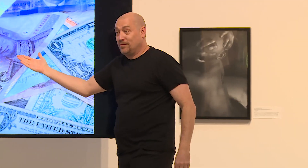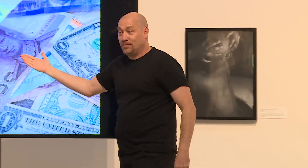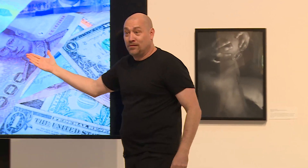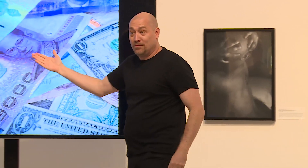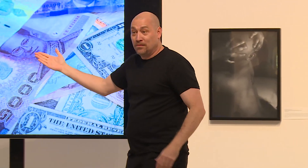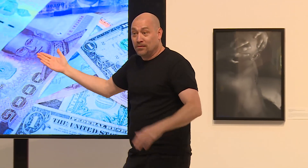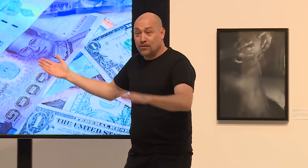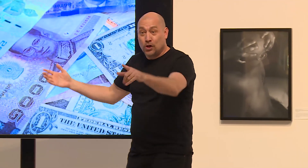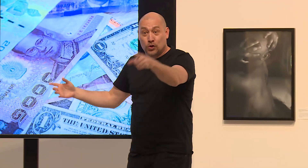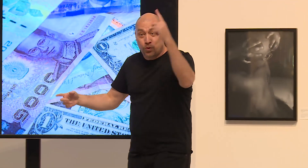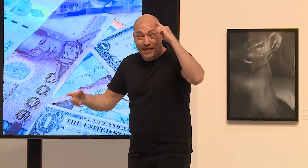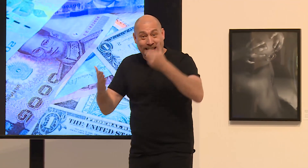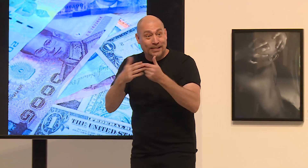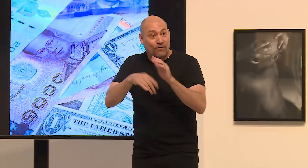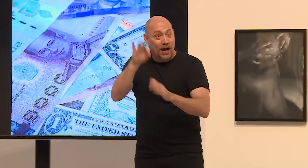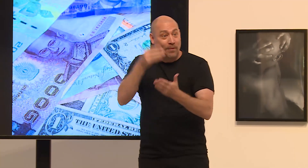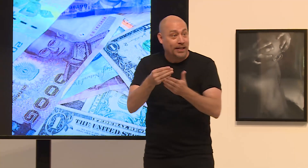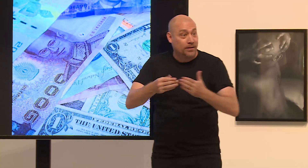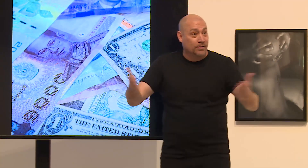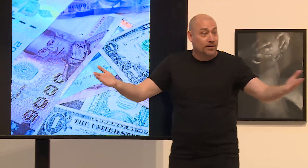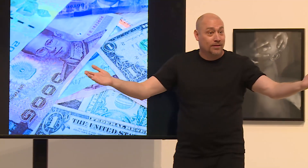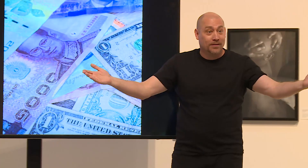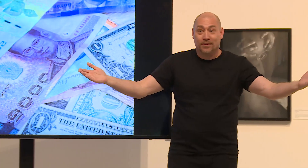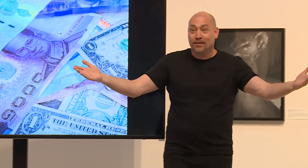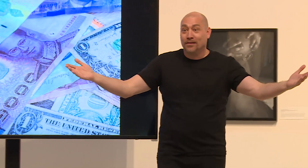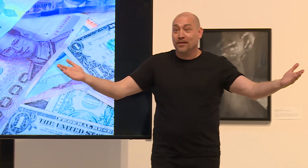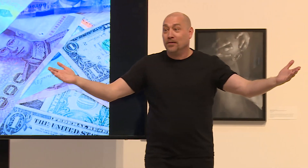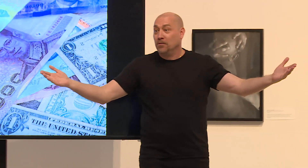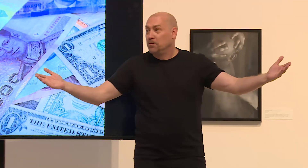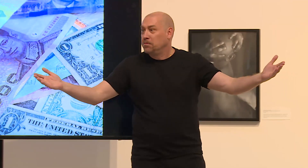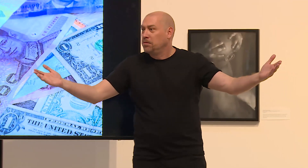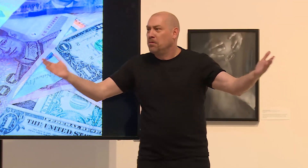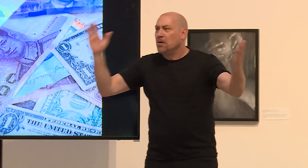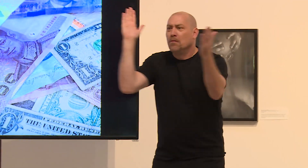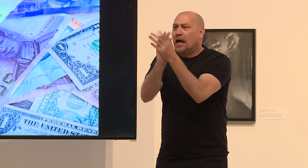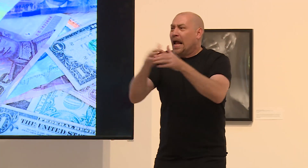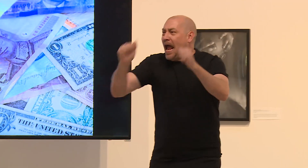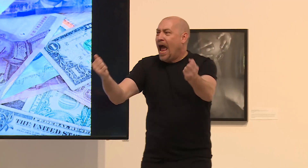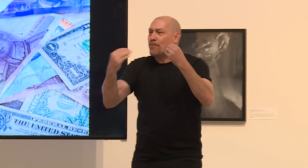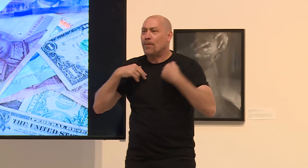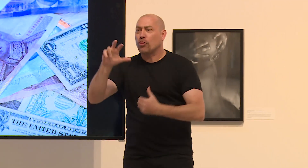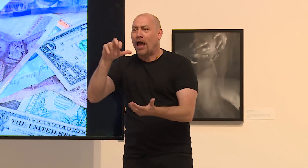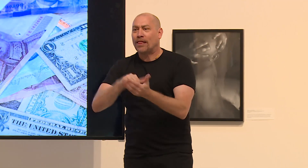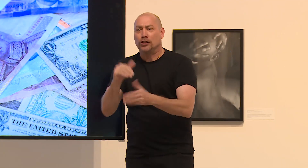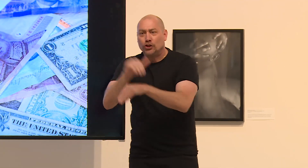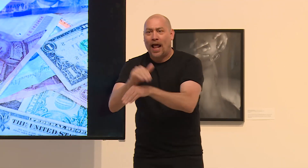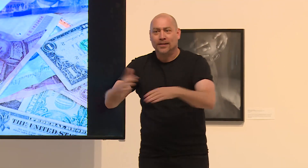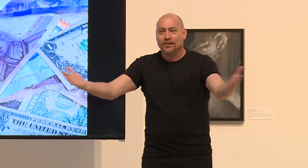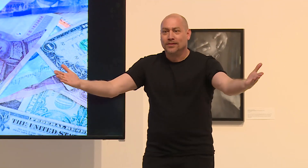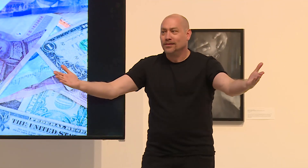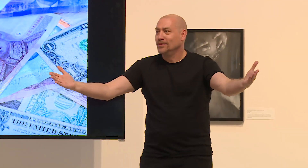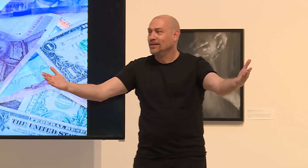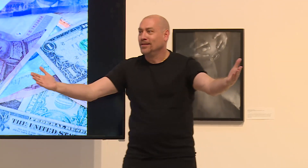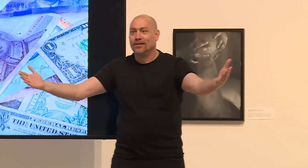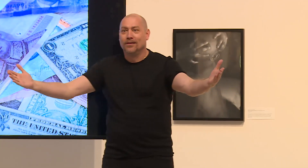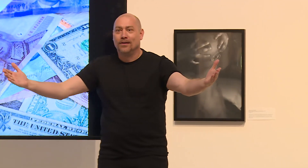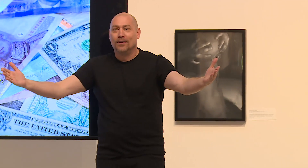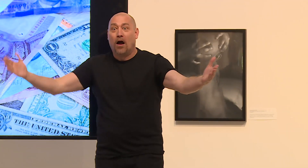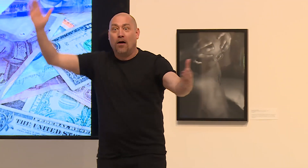of gaining our financial support. We found those investors. Now, can I say, can I get $300,000 from you tonight? Who's